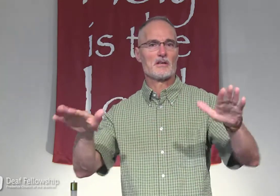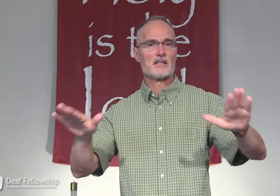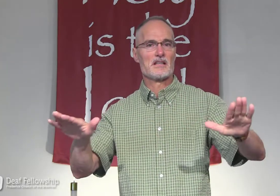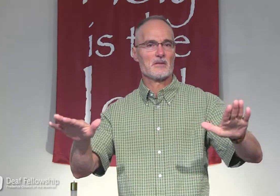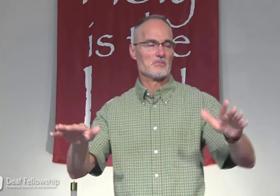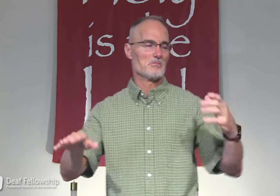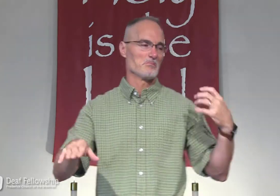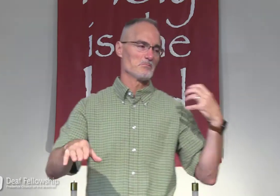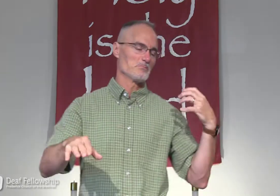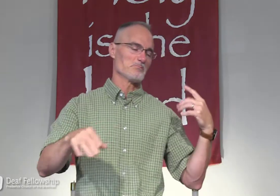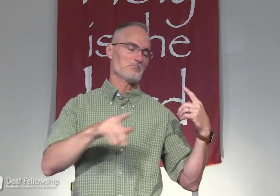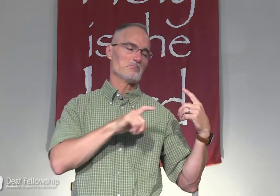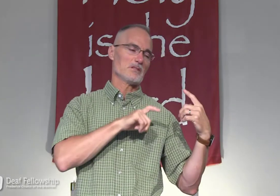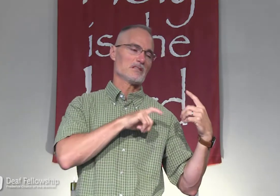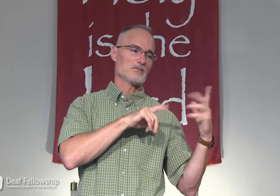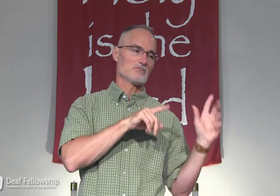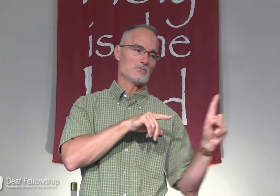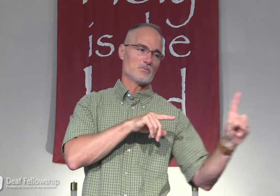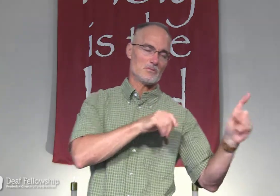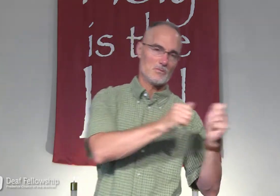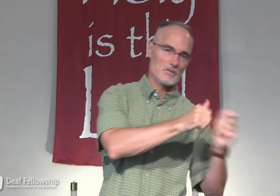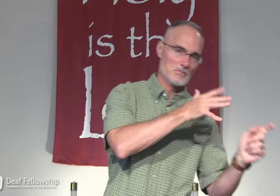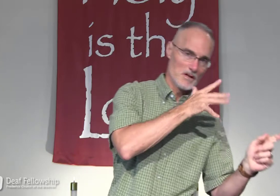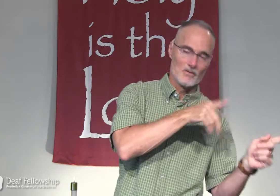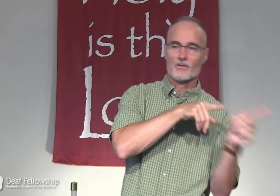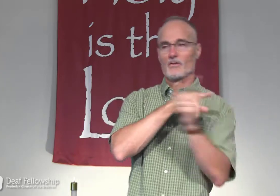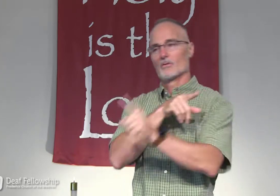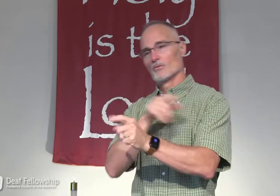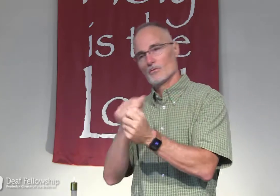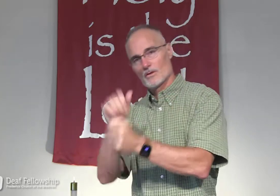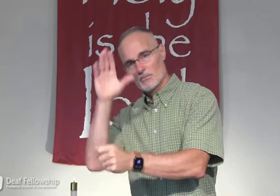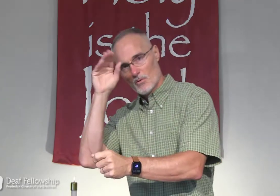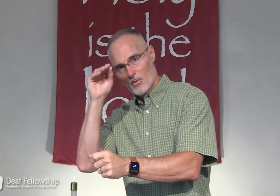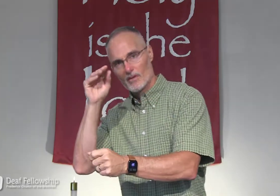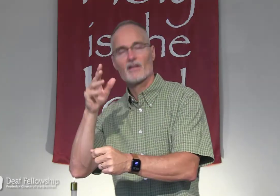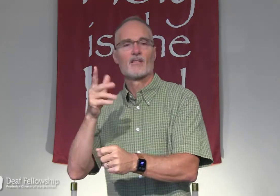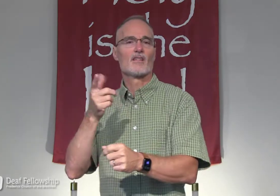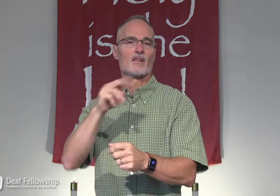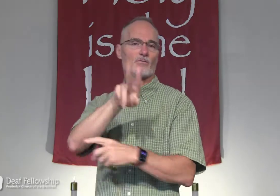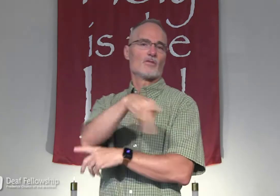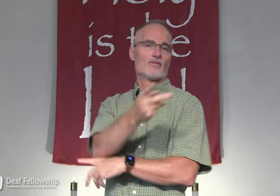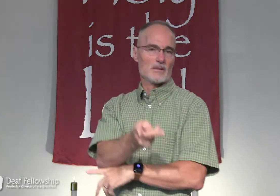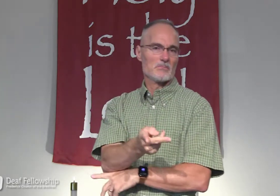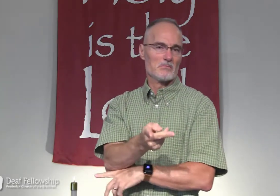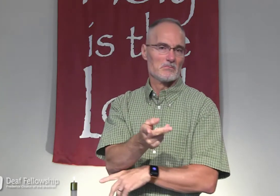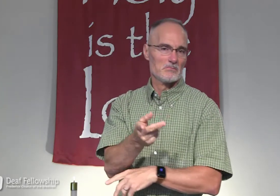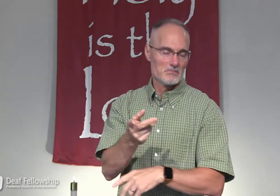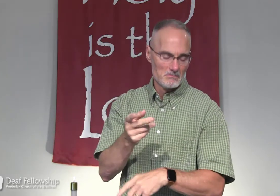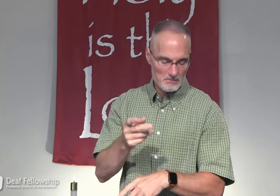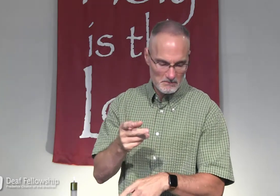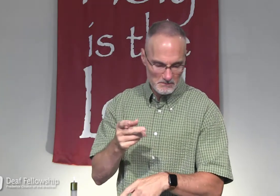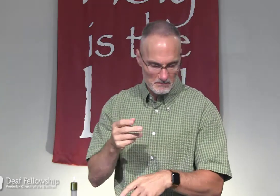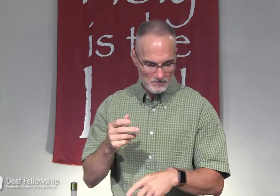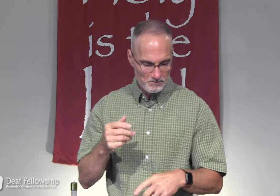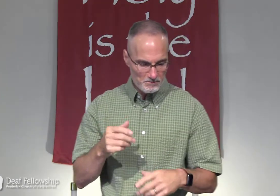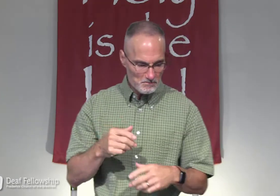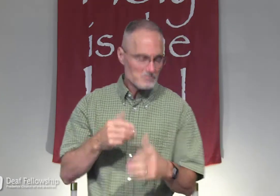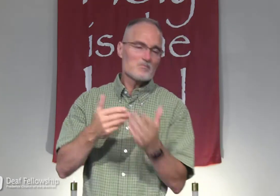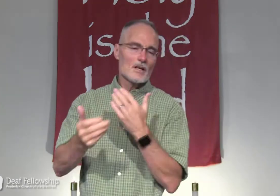And, you know, they both got to the police station and they were separated. There was one officer with the mother and one officer